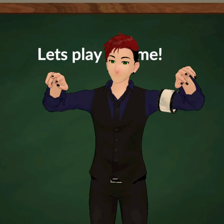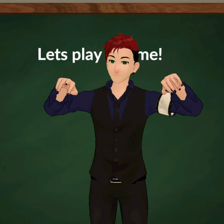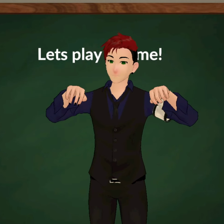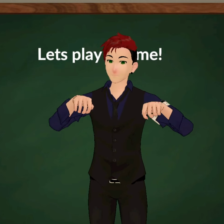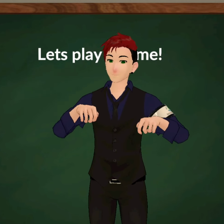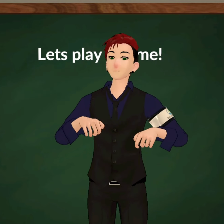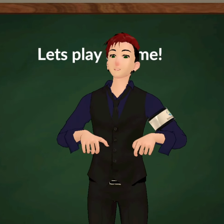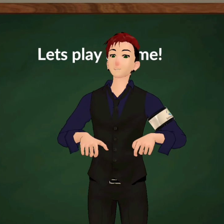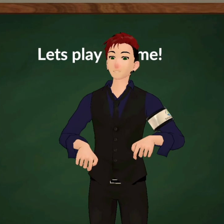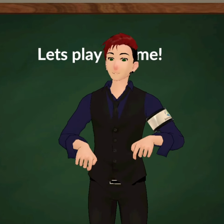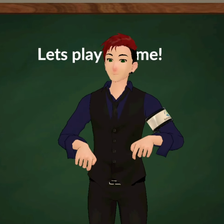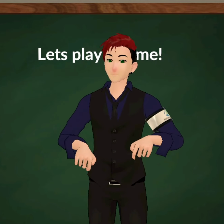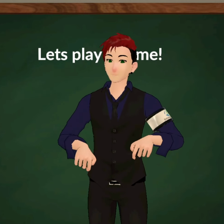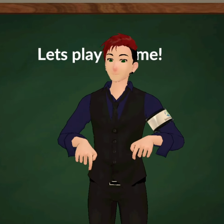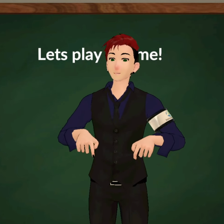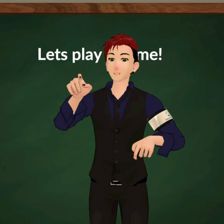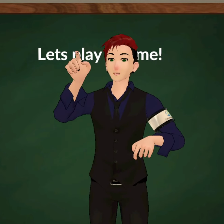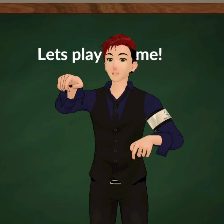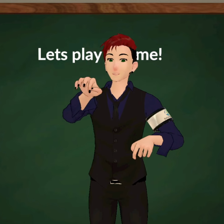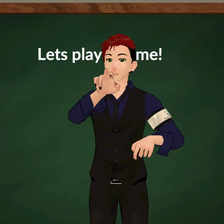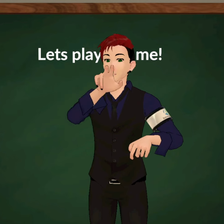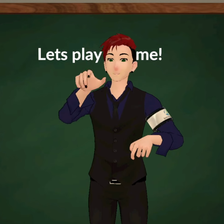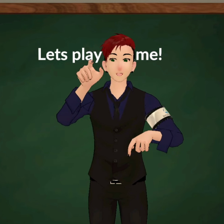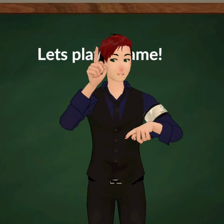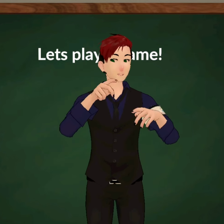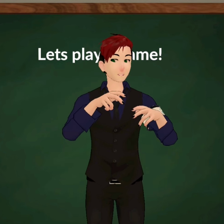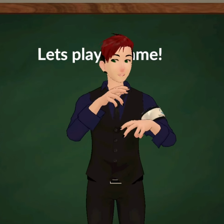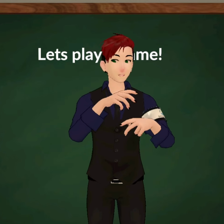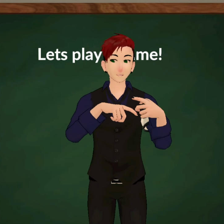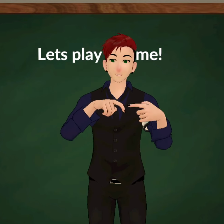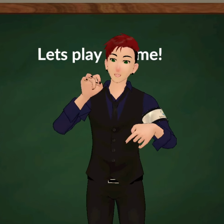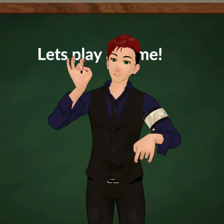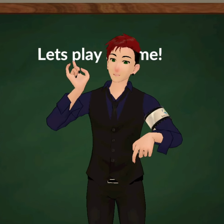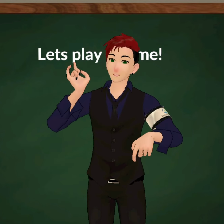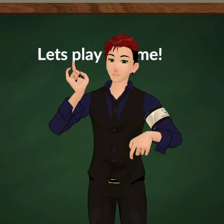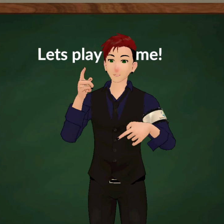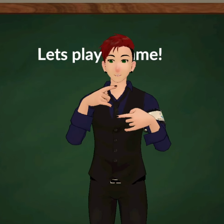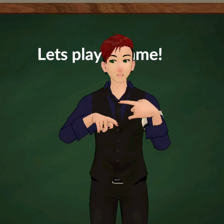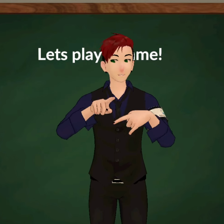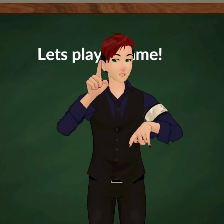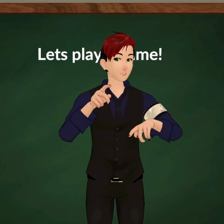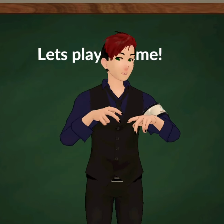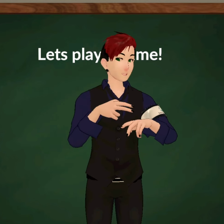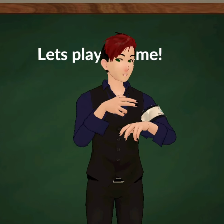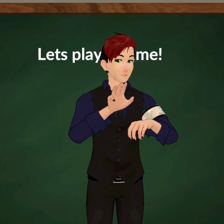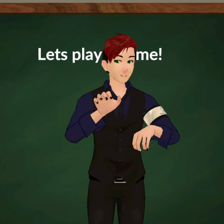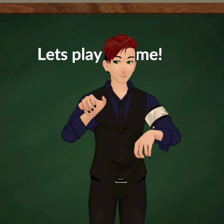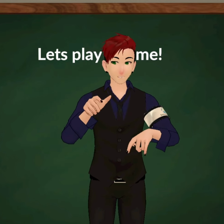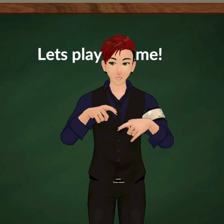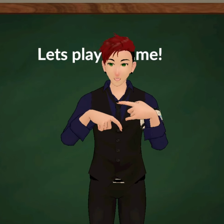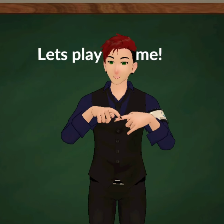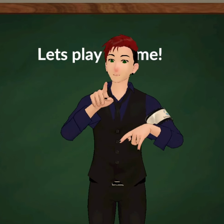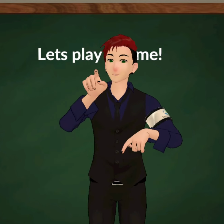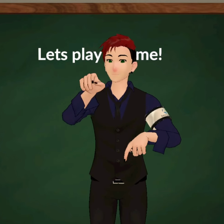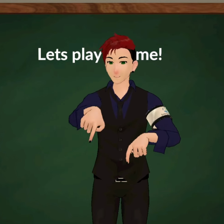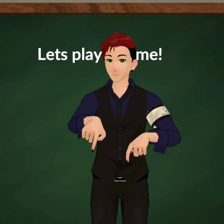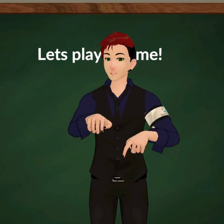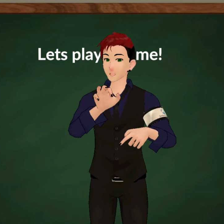need? just? Yes. You Okay. have to use spelling. You cannot use a Oh, sign. switch. If any of Oh, yeah, these yeah, have yeah, signs, maybe you that would cannot be use handy. the sign. You have